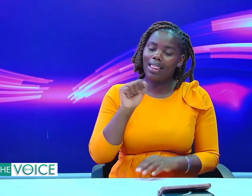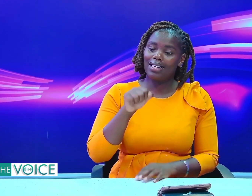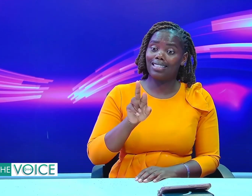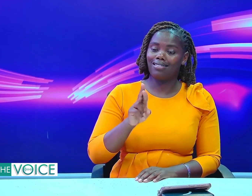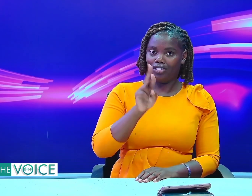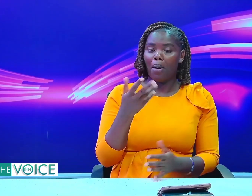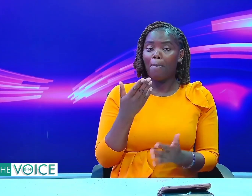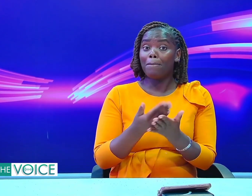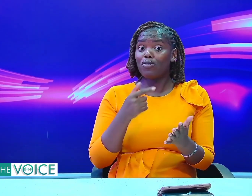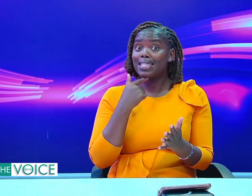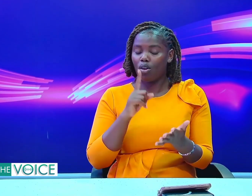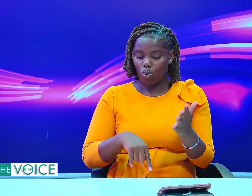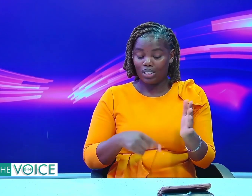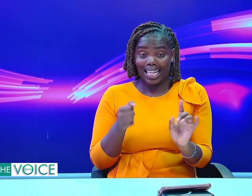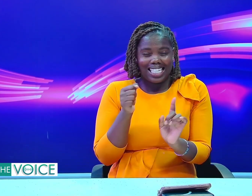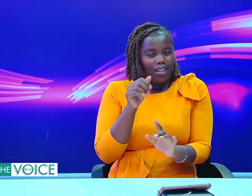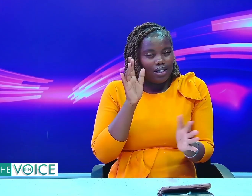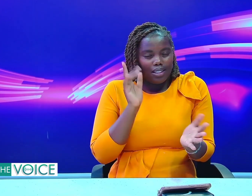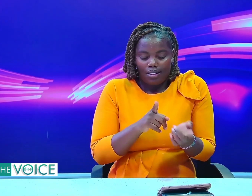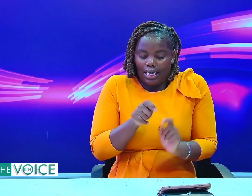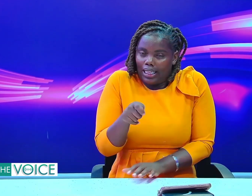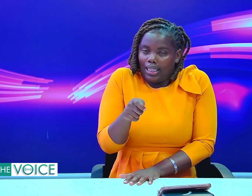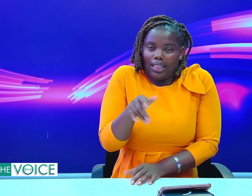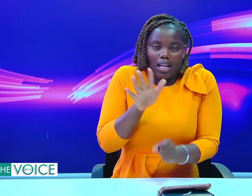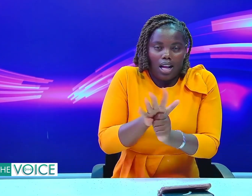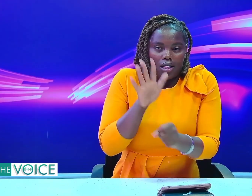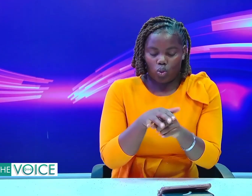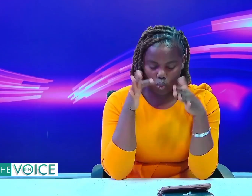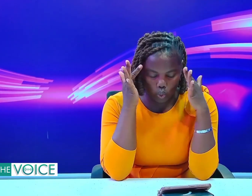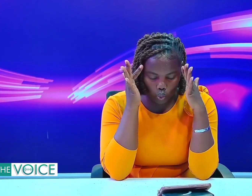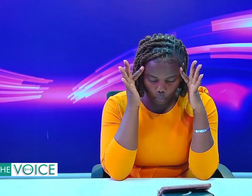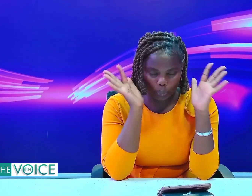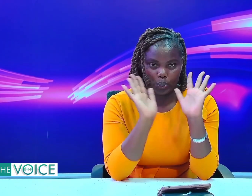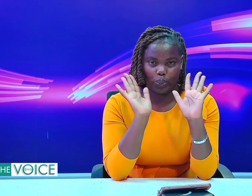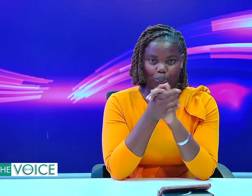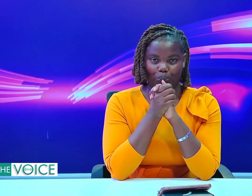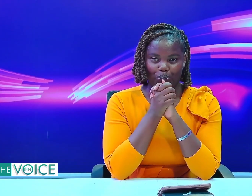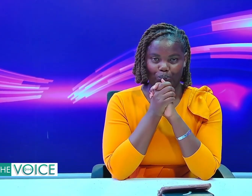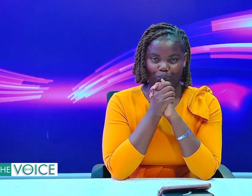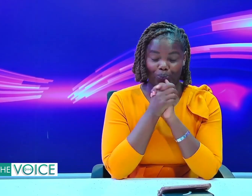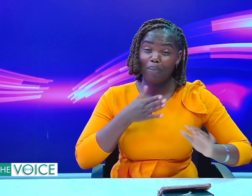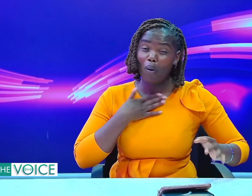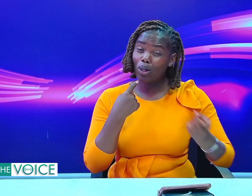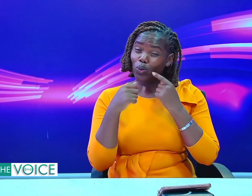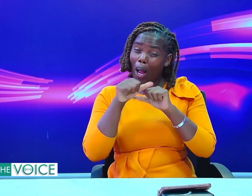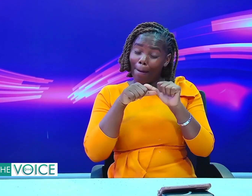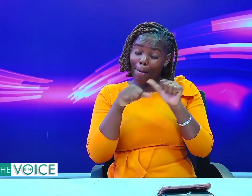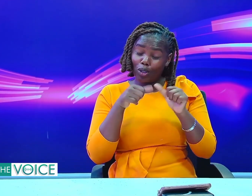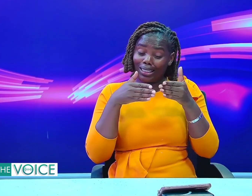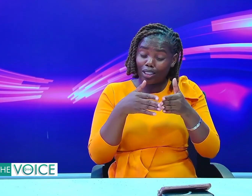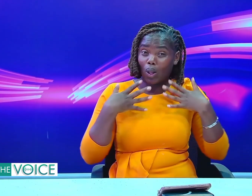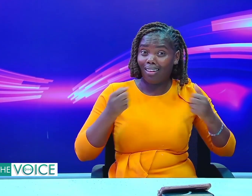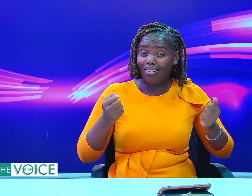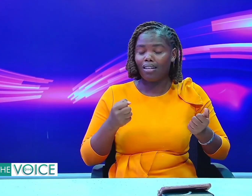these places. So another thing I want to talk about is SRHR, which I want to